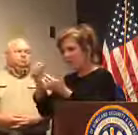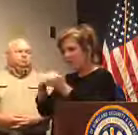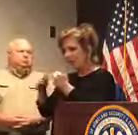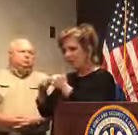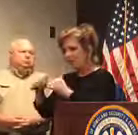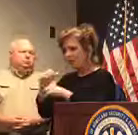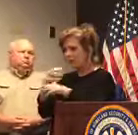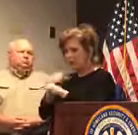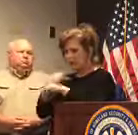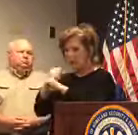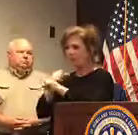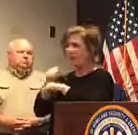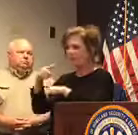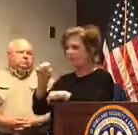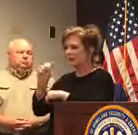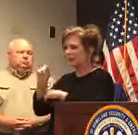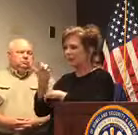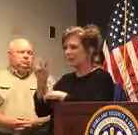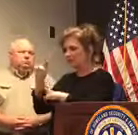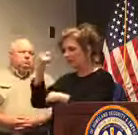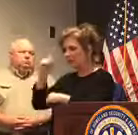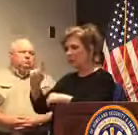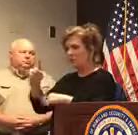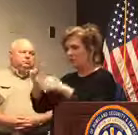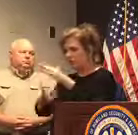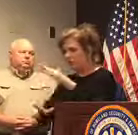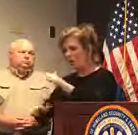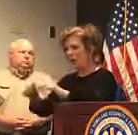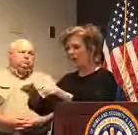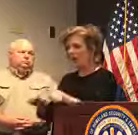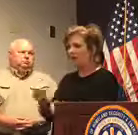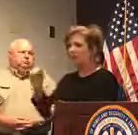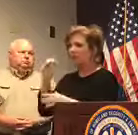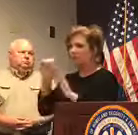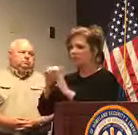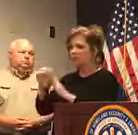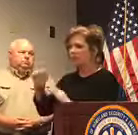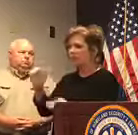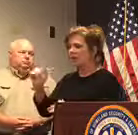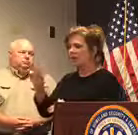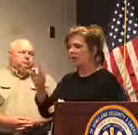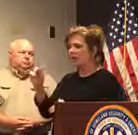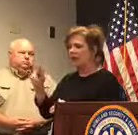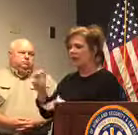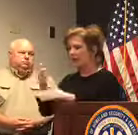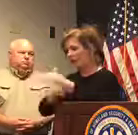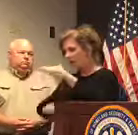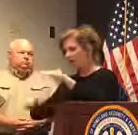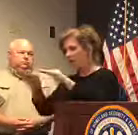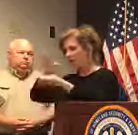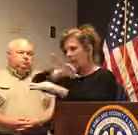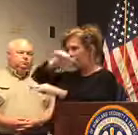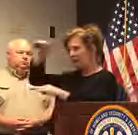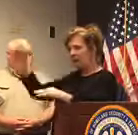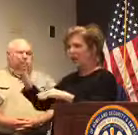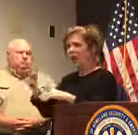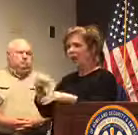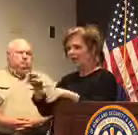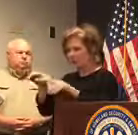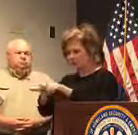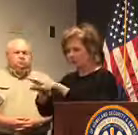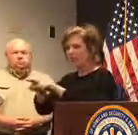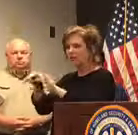particularly low-lying areas like the Acadian Underpass. There are four roads currently in New Orleans that are still closed because of water from the